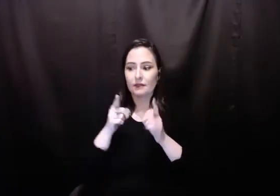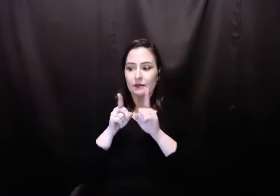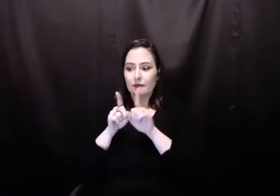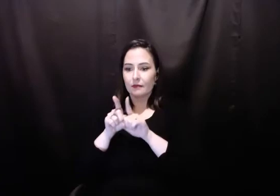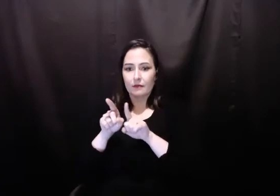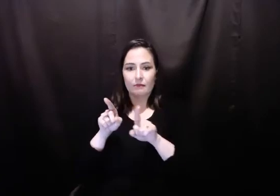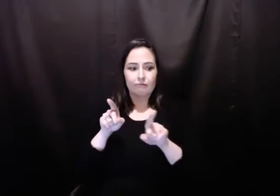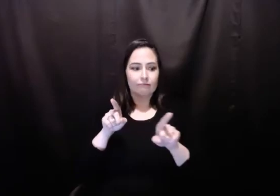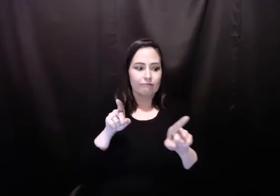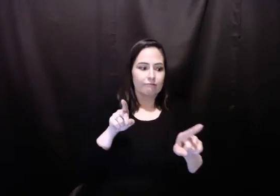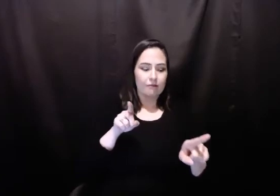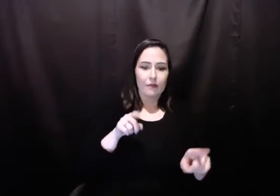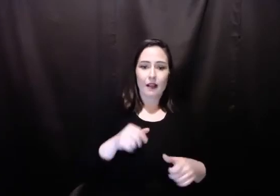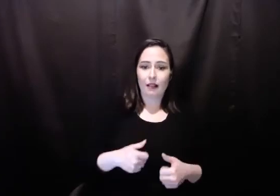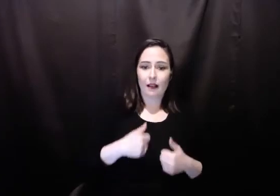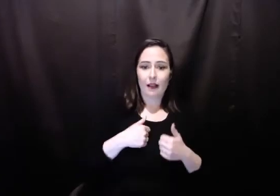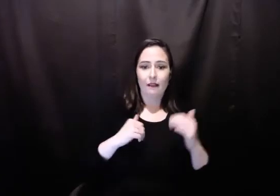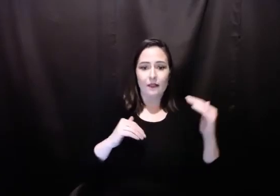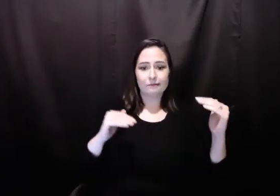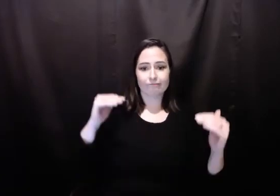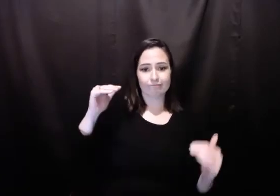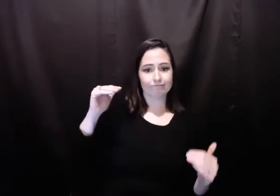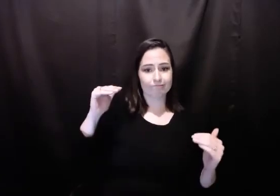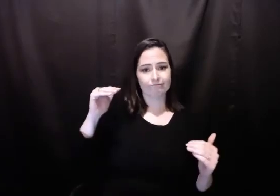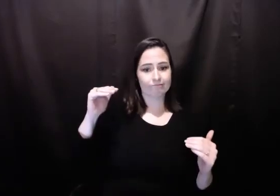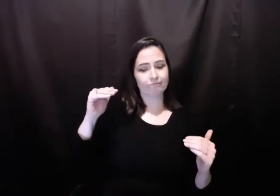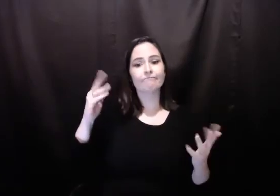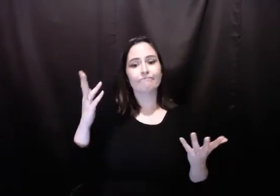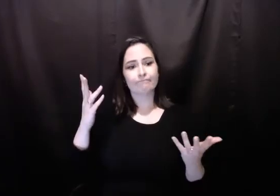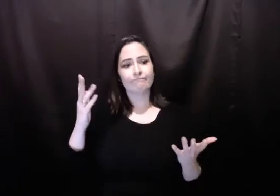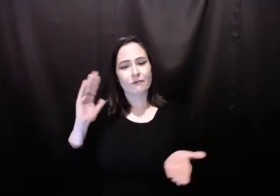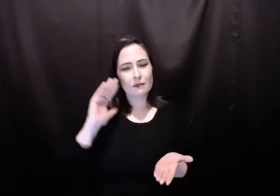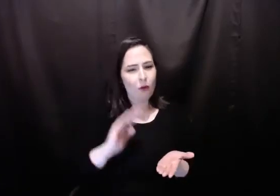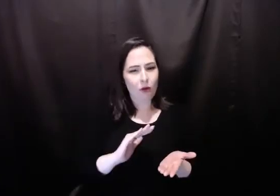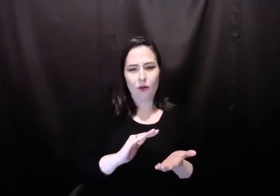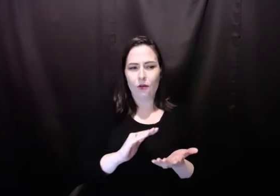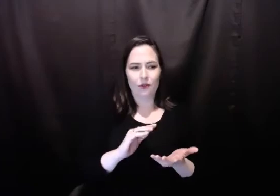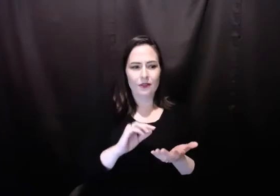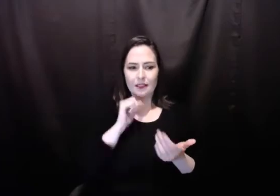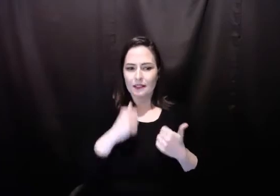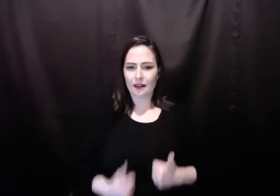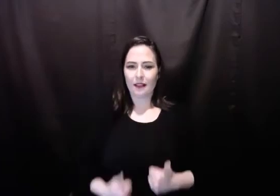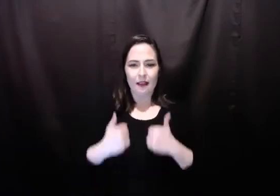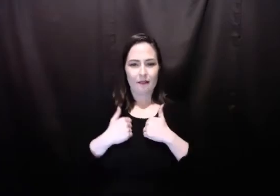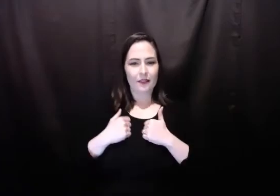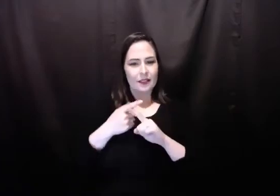life that comes from a place of freedom. That's just what I think. Anyway, okay, now I'm running out of